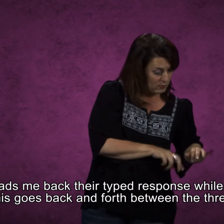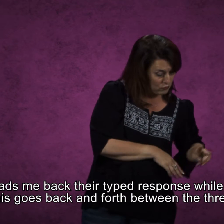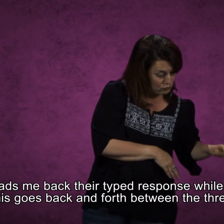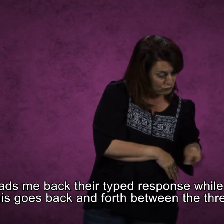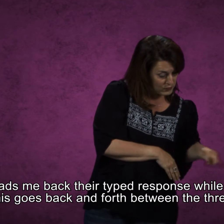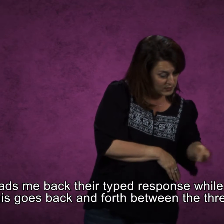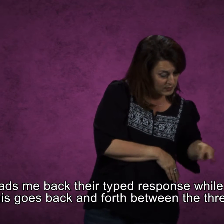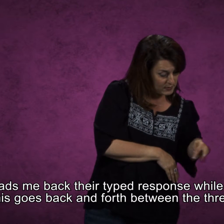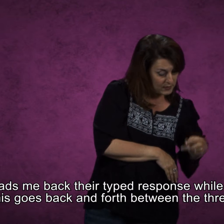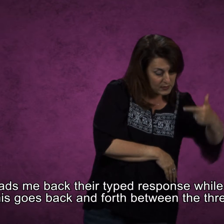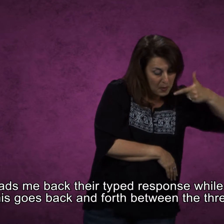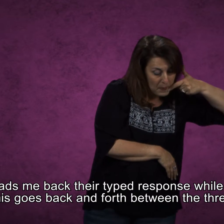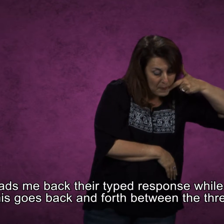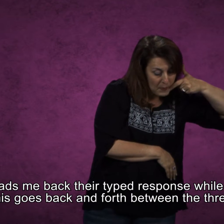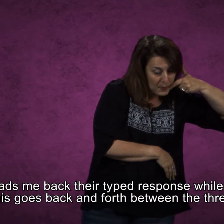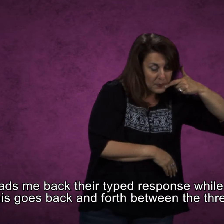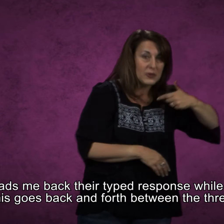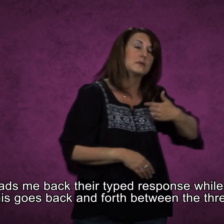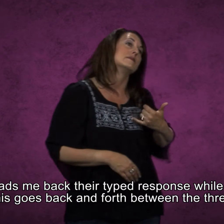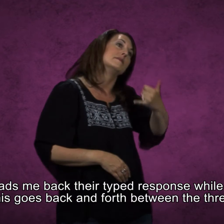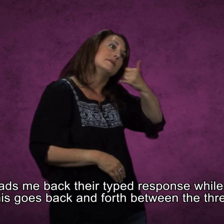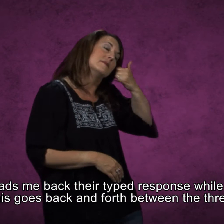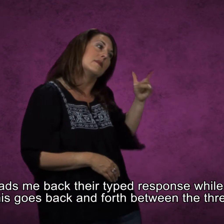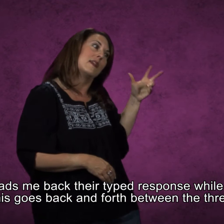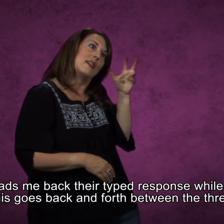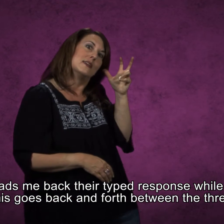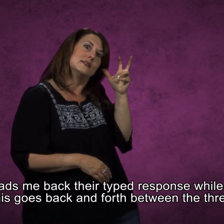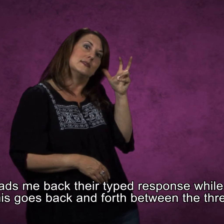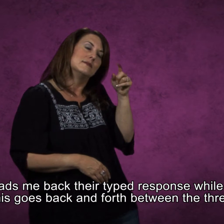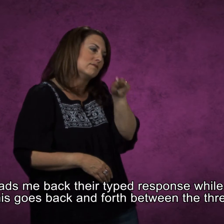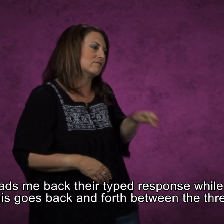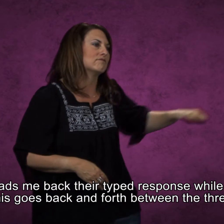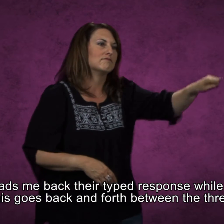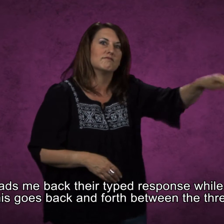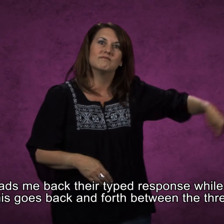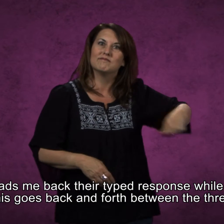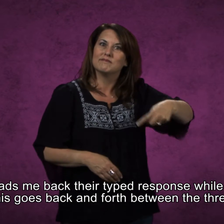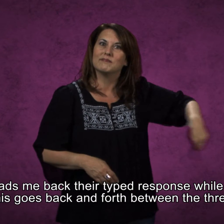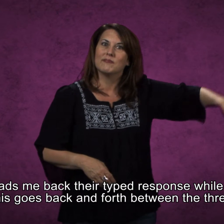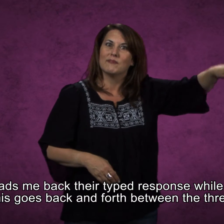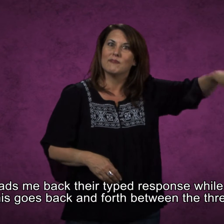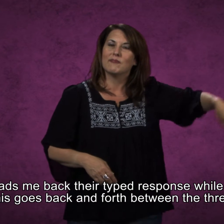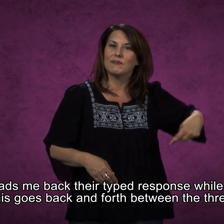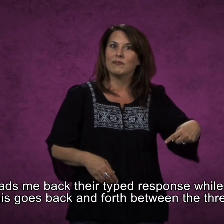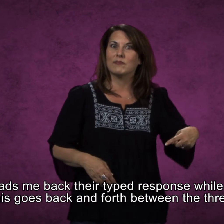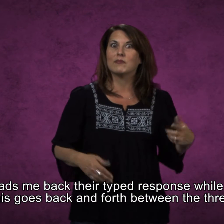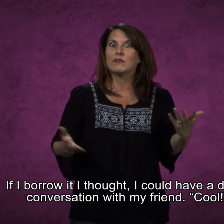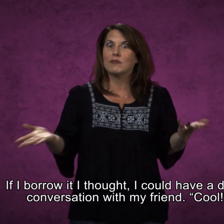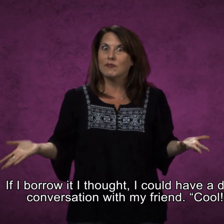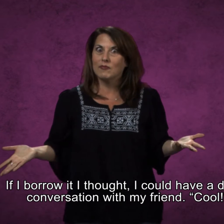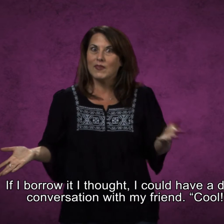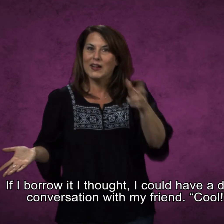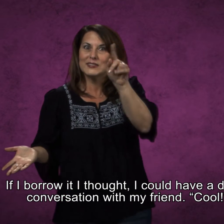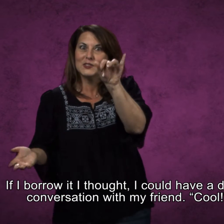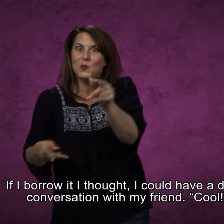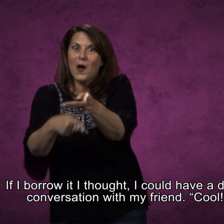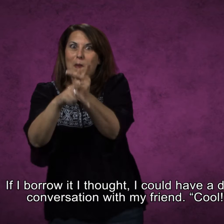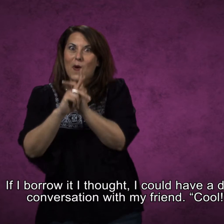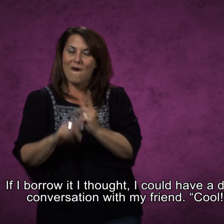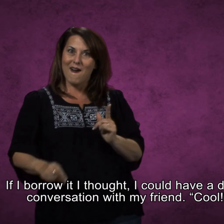reads me back their typed response while I listen. This goes back and forth between the three of us. If I borrow